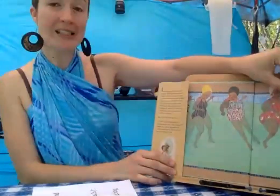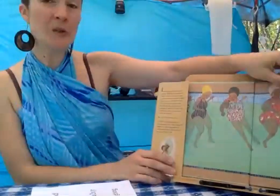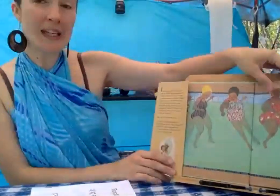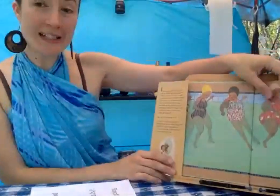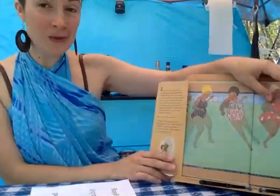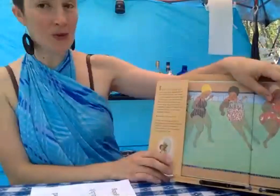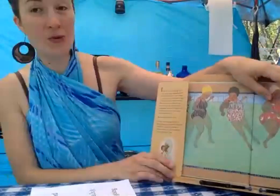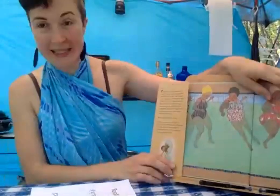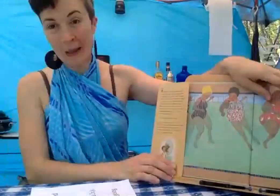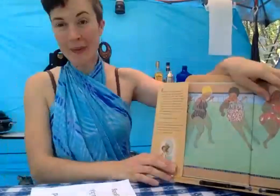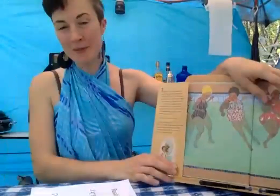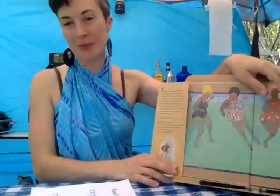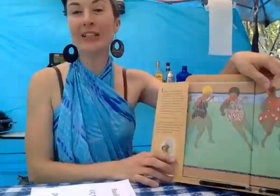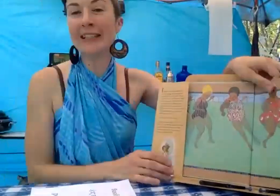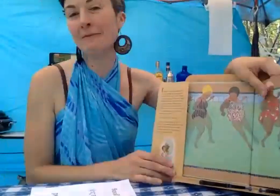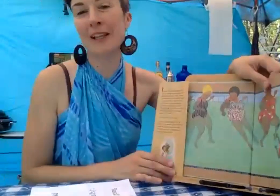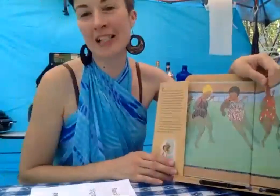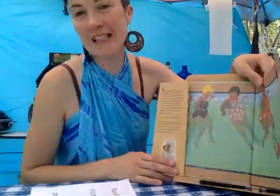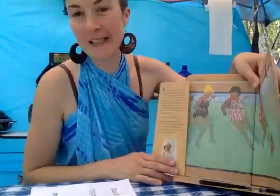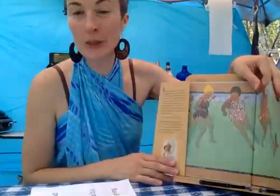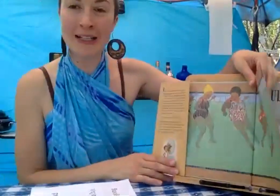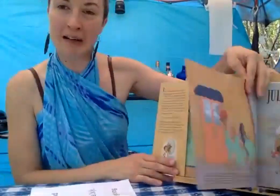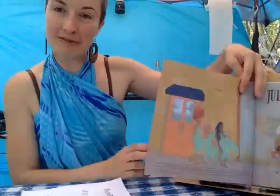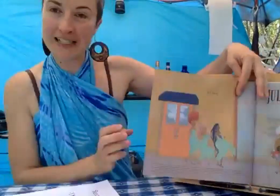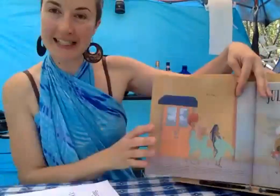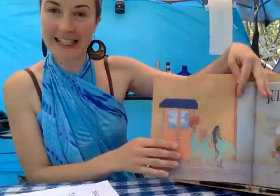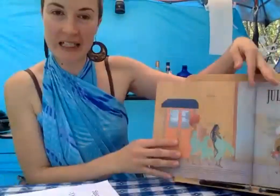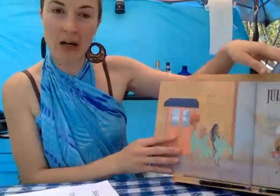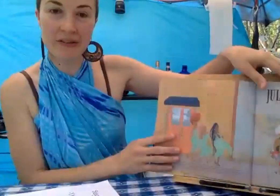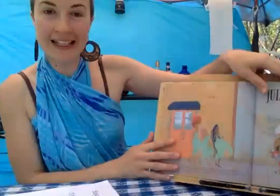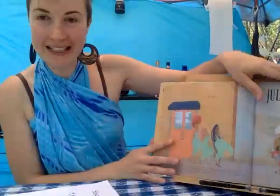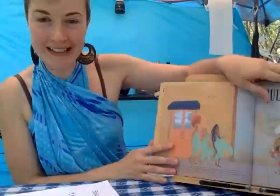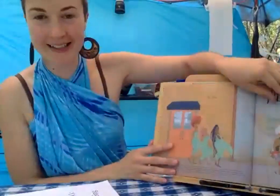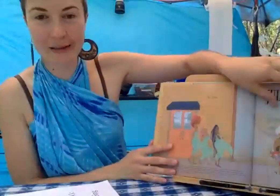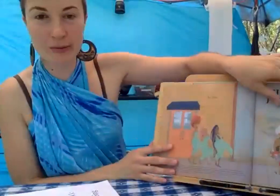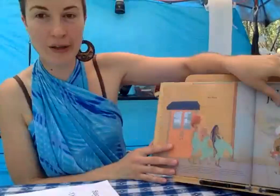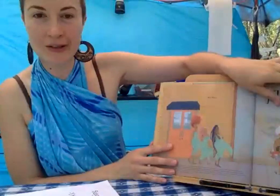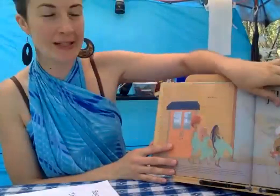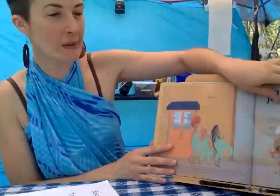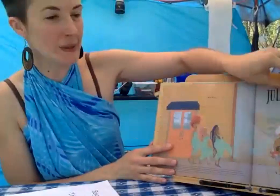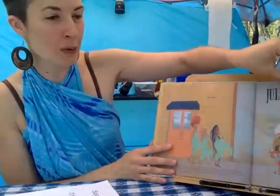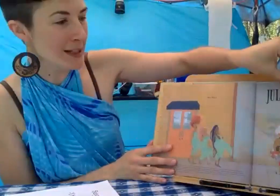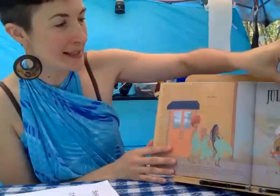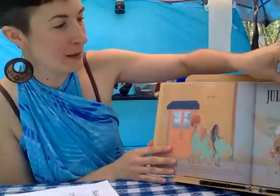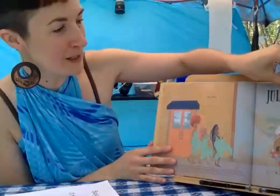to get to dress up in pretty flashy mermaid outfits like all the ladies who are dressing up as mermaids in the